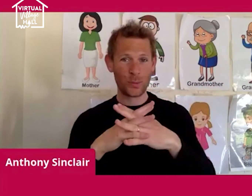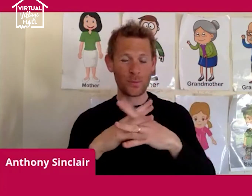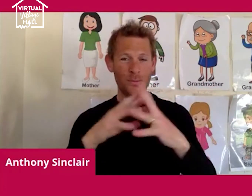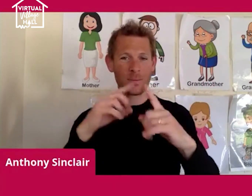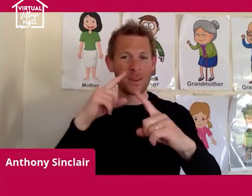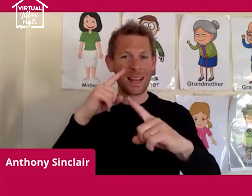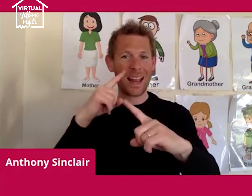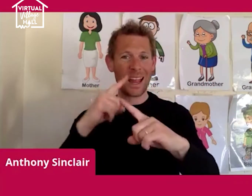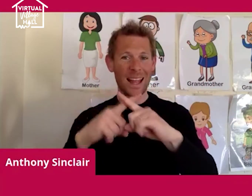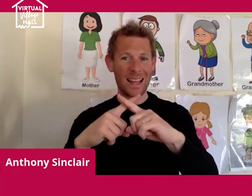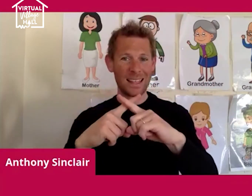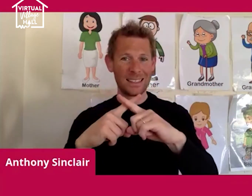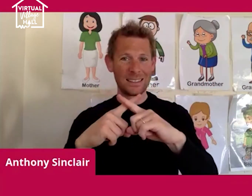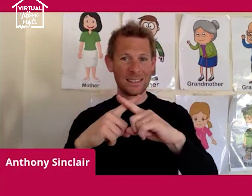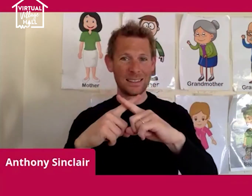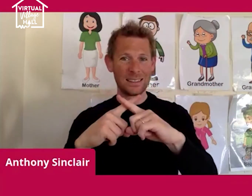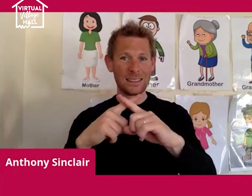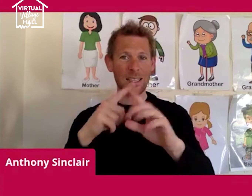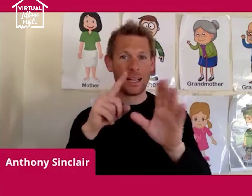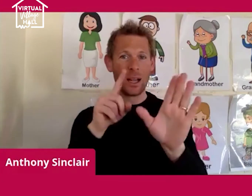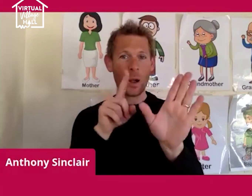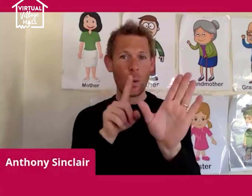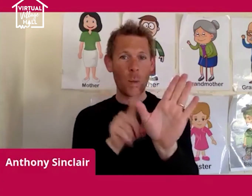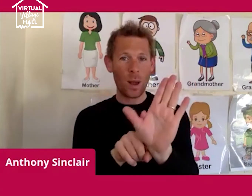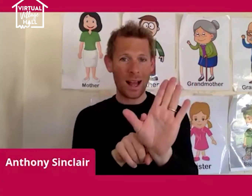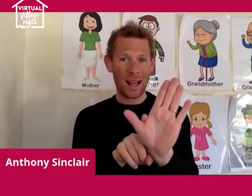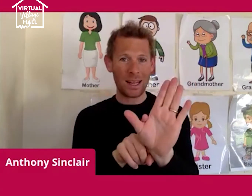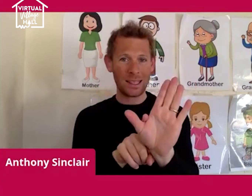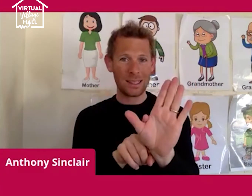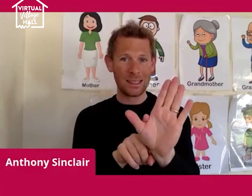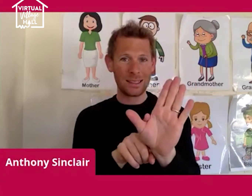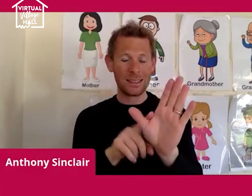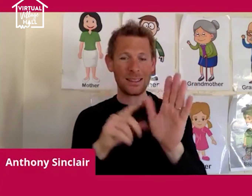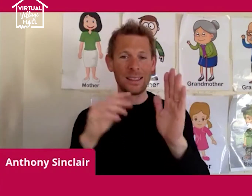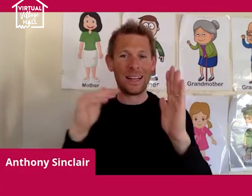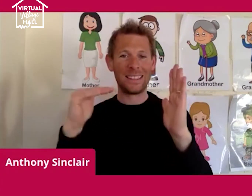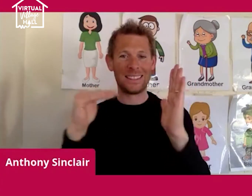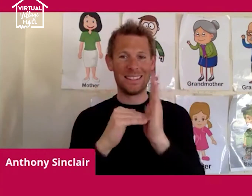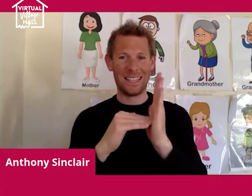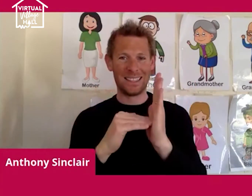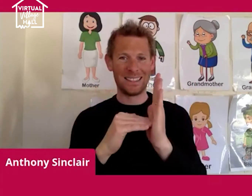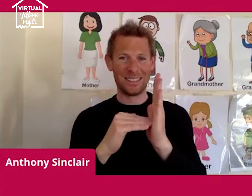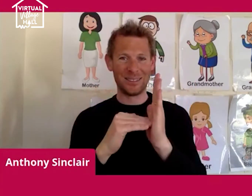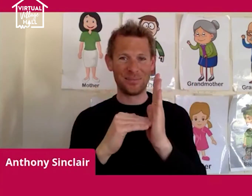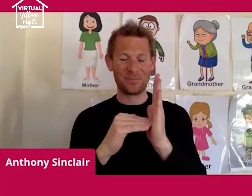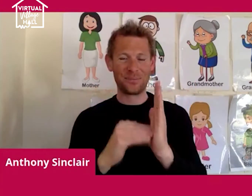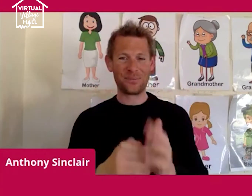W, X, Y, Z.